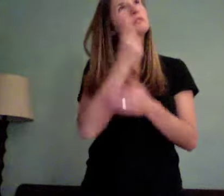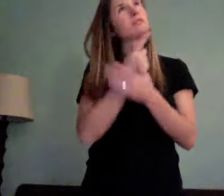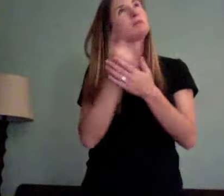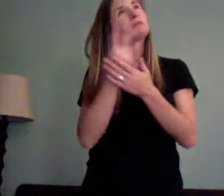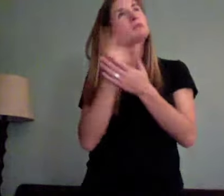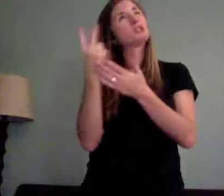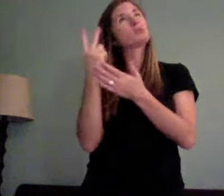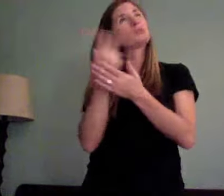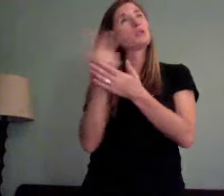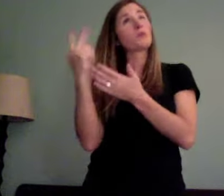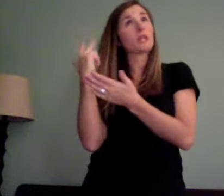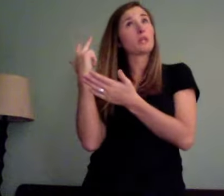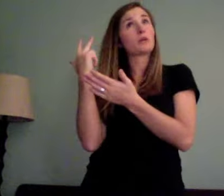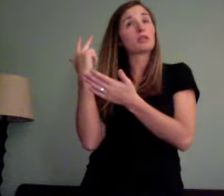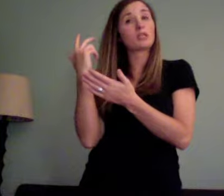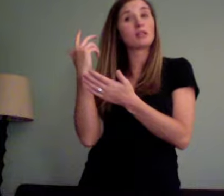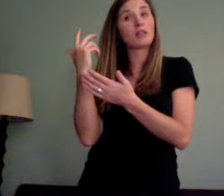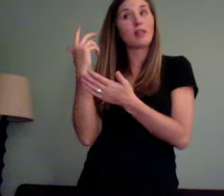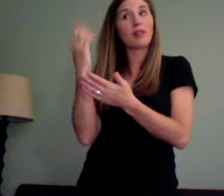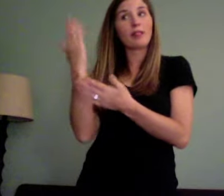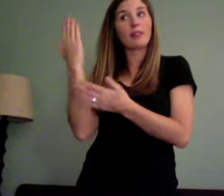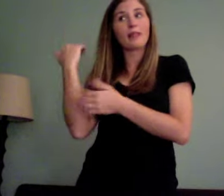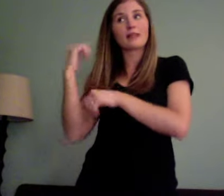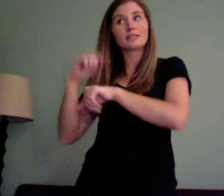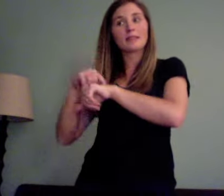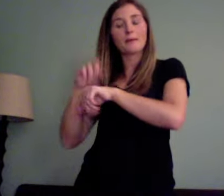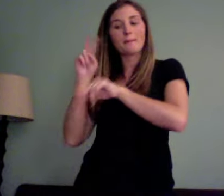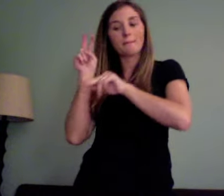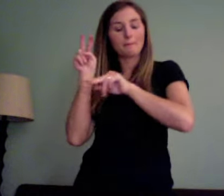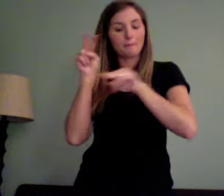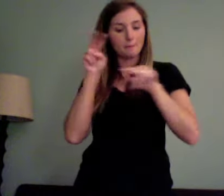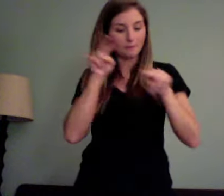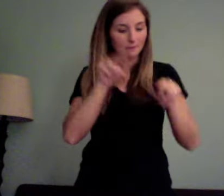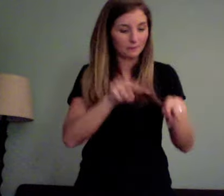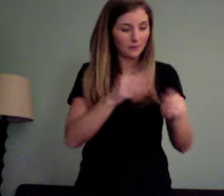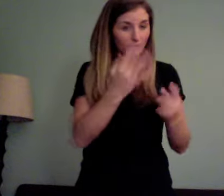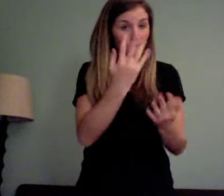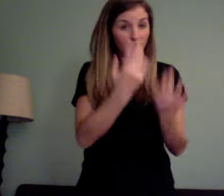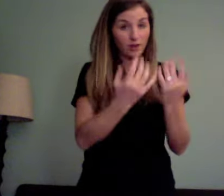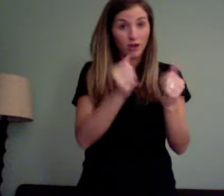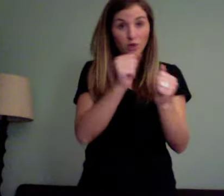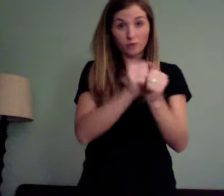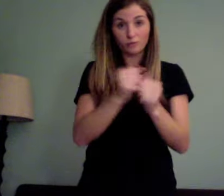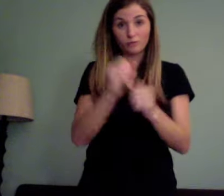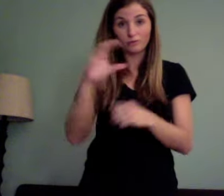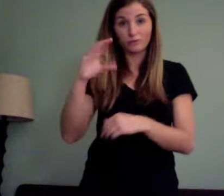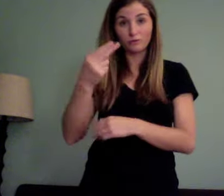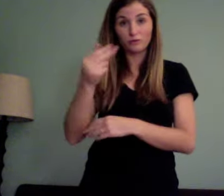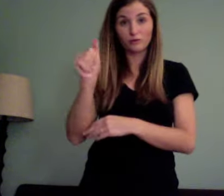last time he stared into a charcoal fire. John 18 says it this way.